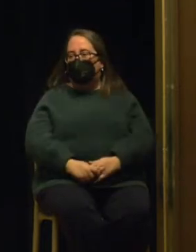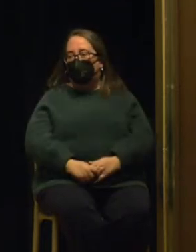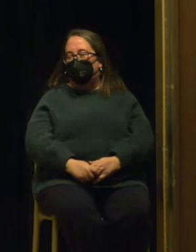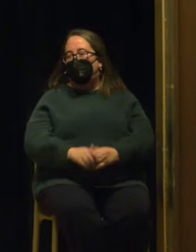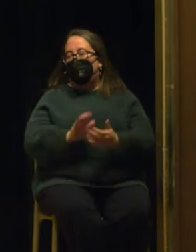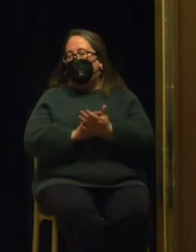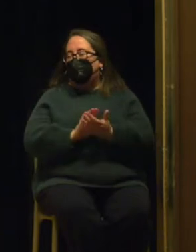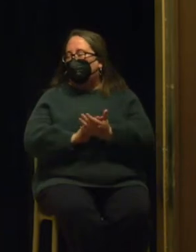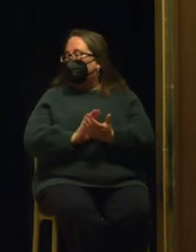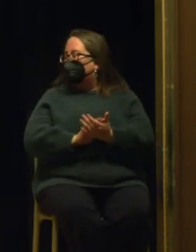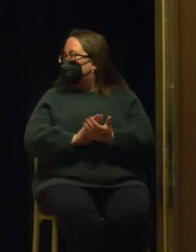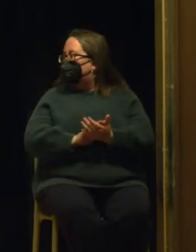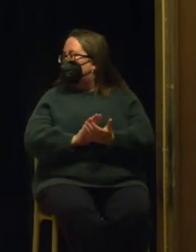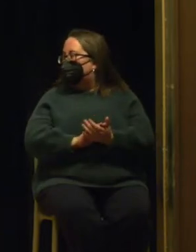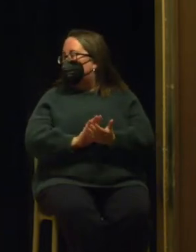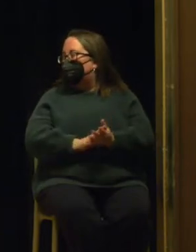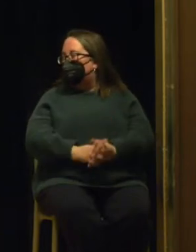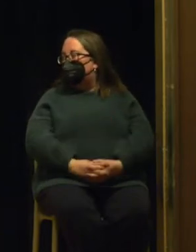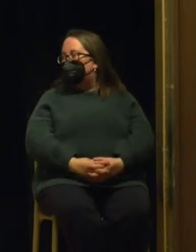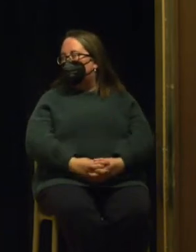Thank you.